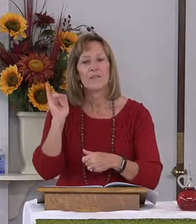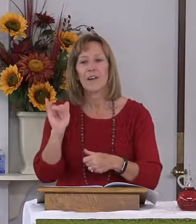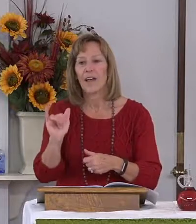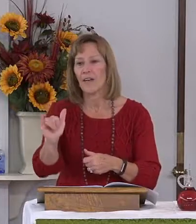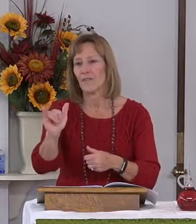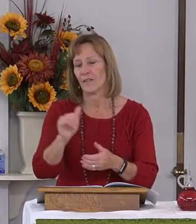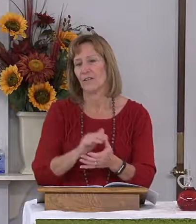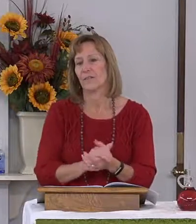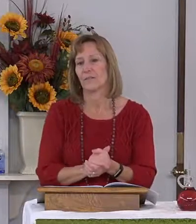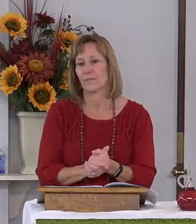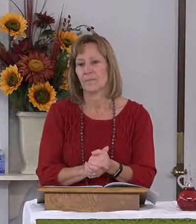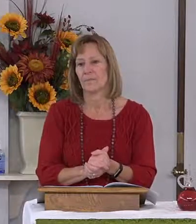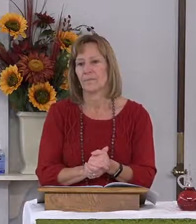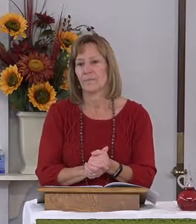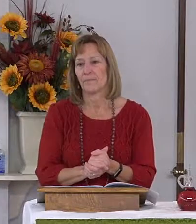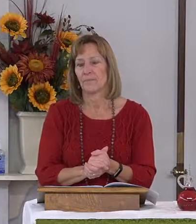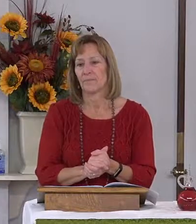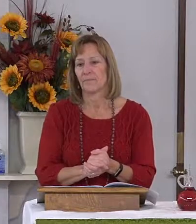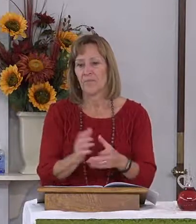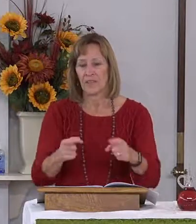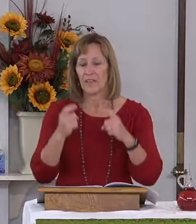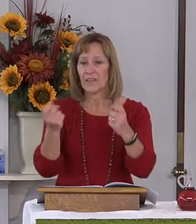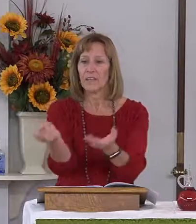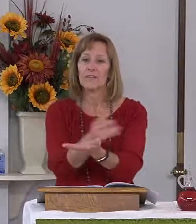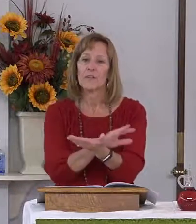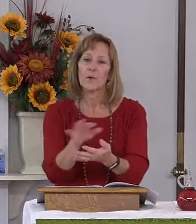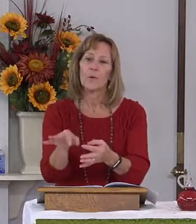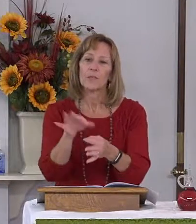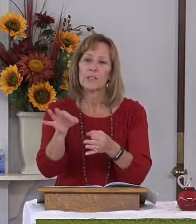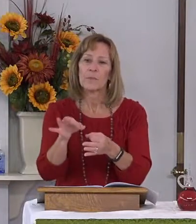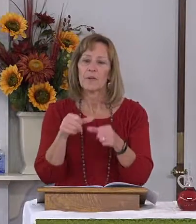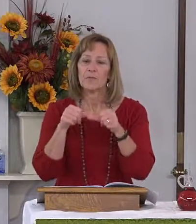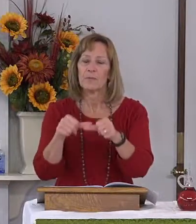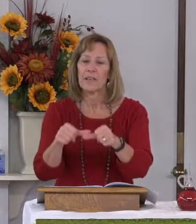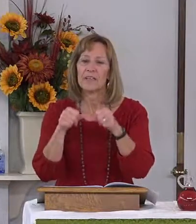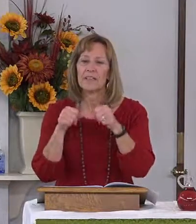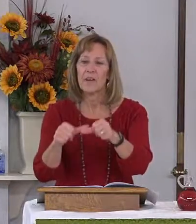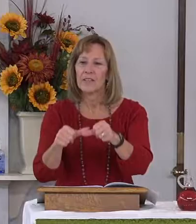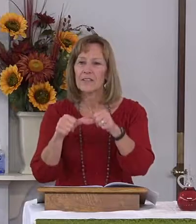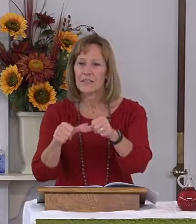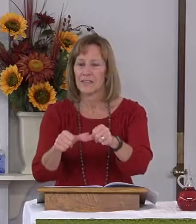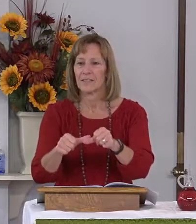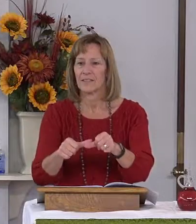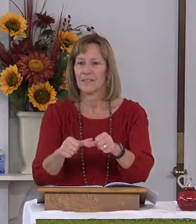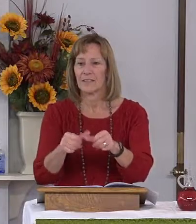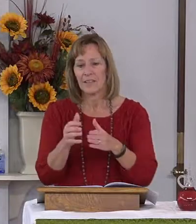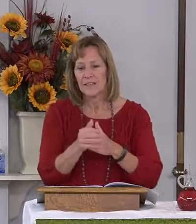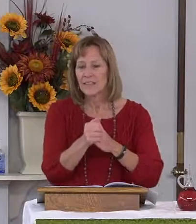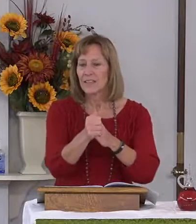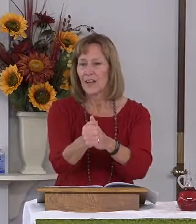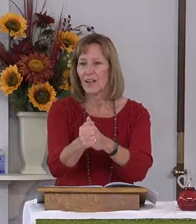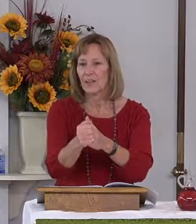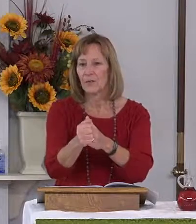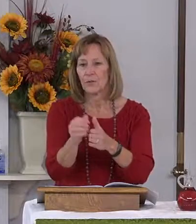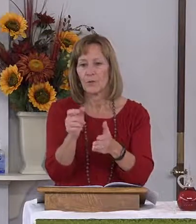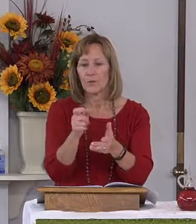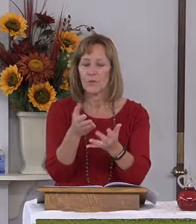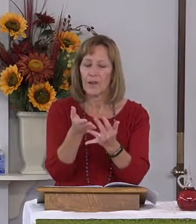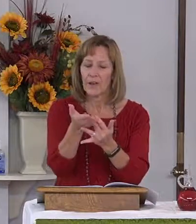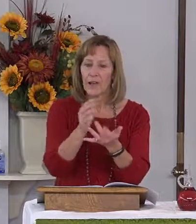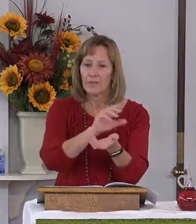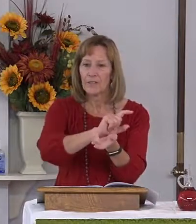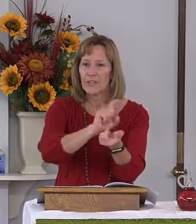forever. The gift of the Holy Spirit remains constant to guide you through every